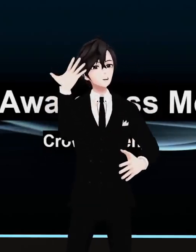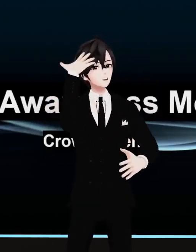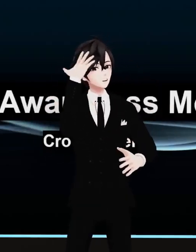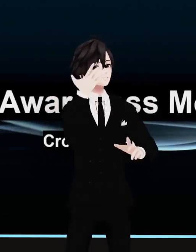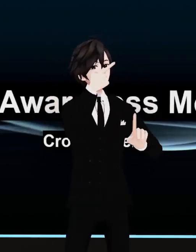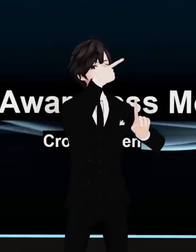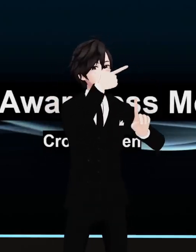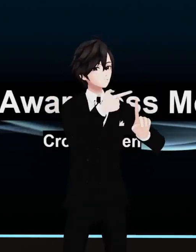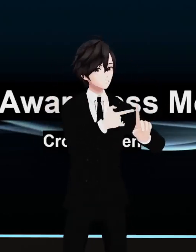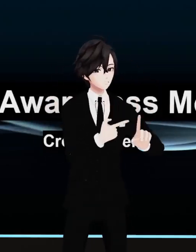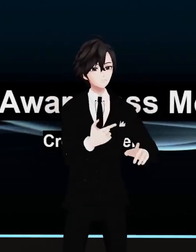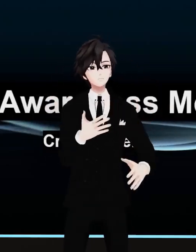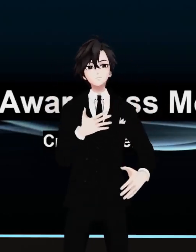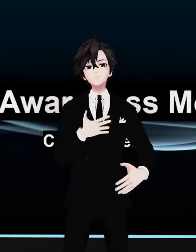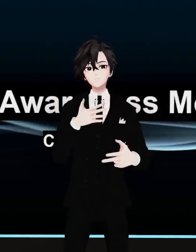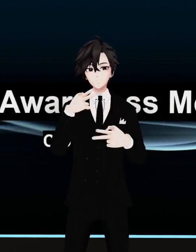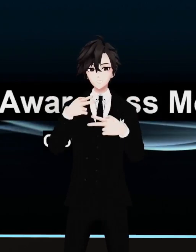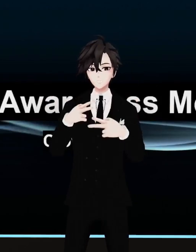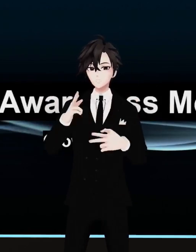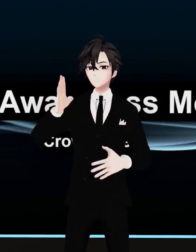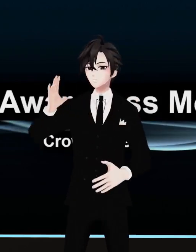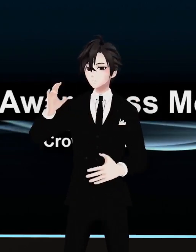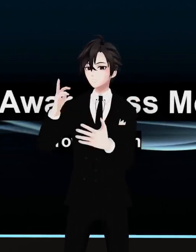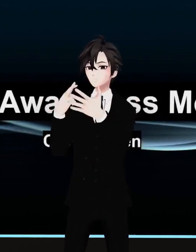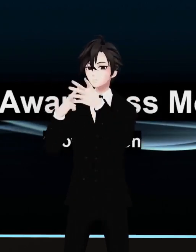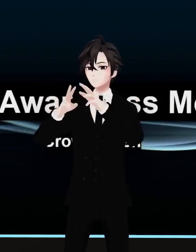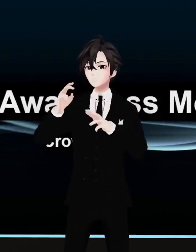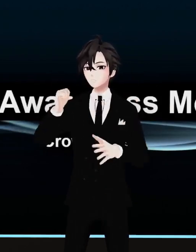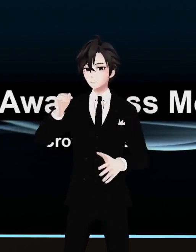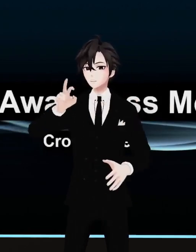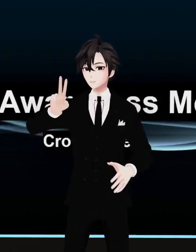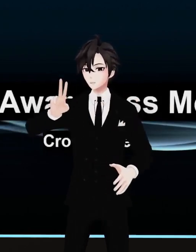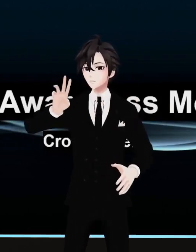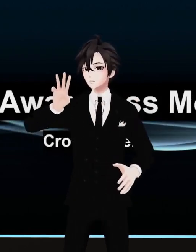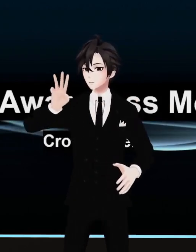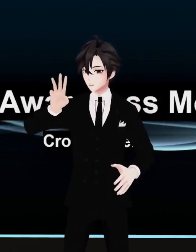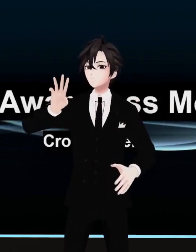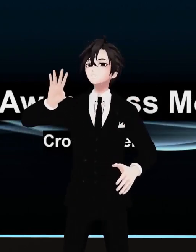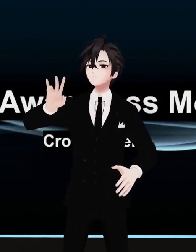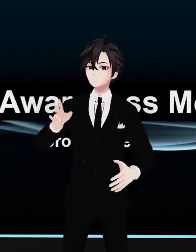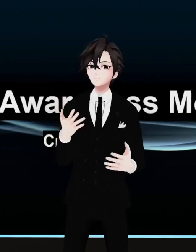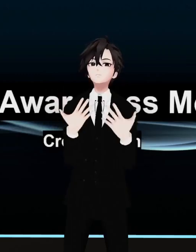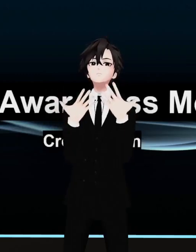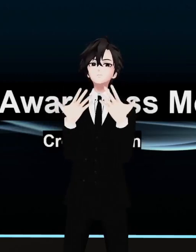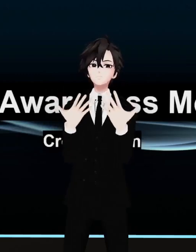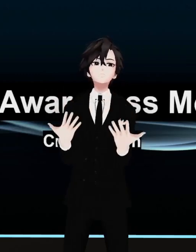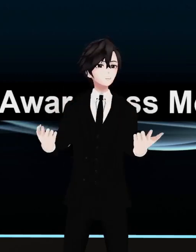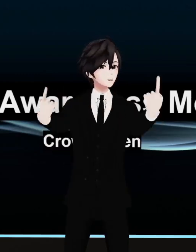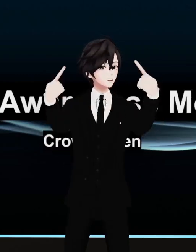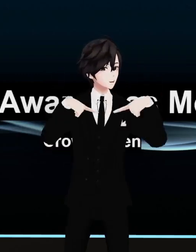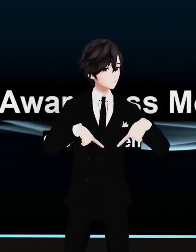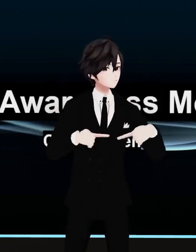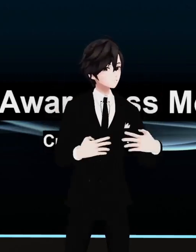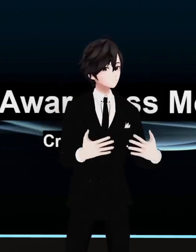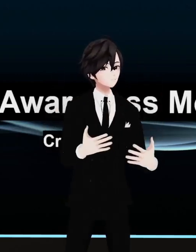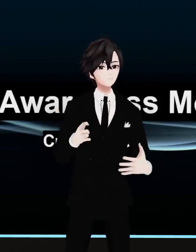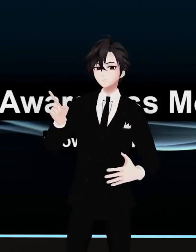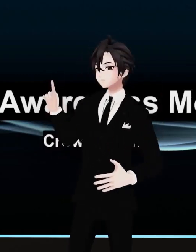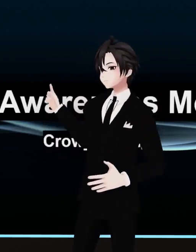Hello, everybody. Welcome to our Deaf Awareness Month presentation. My name is Crow7. Thank you guys